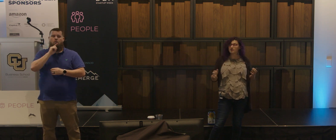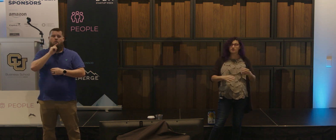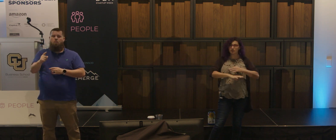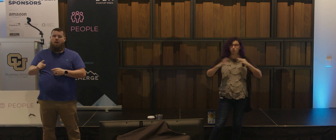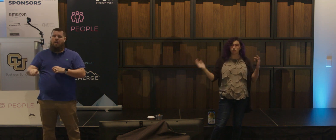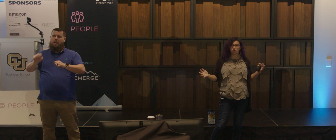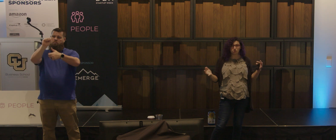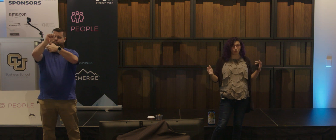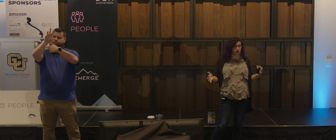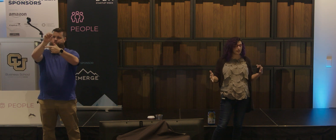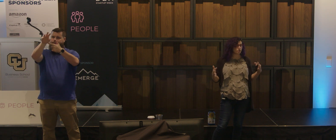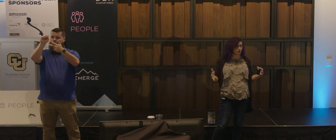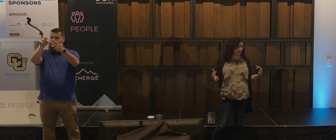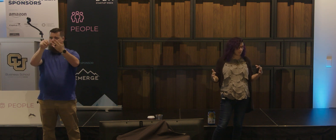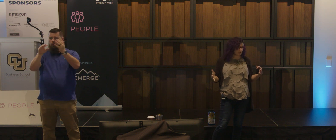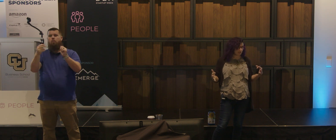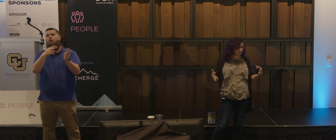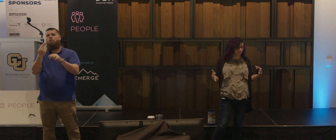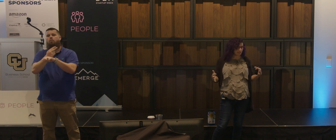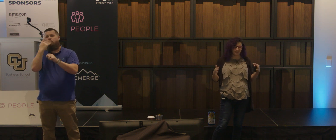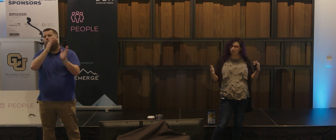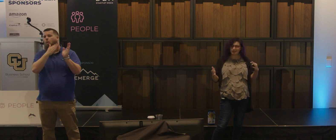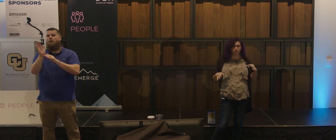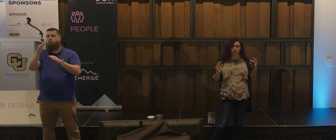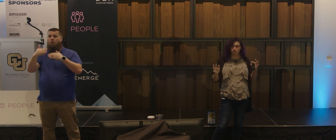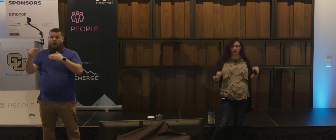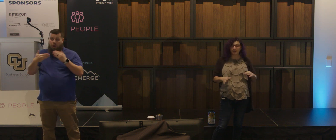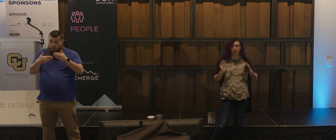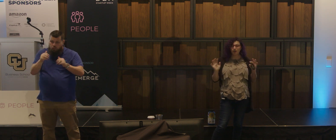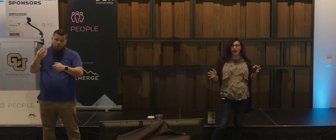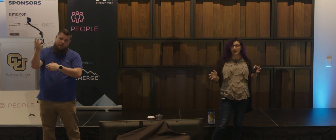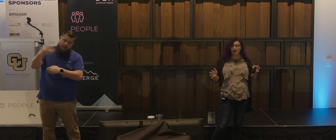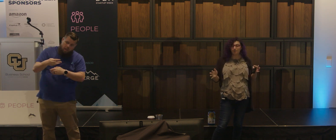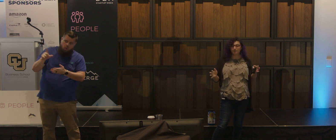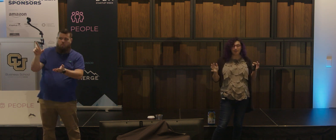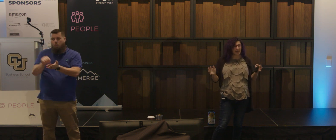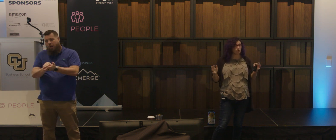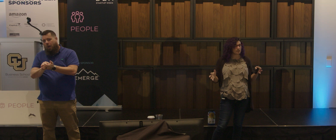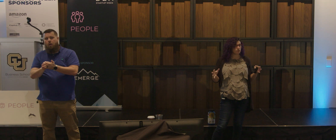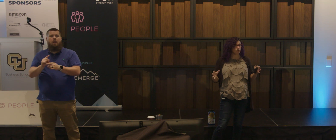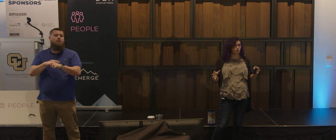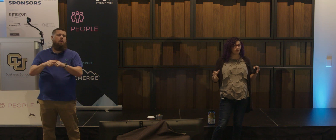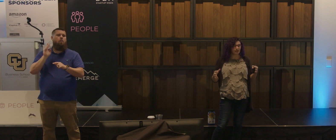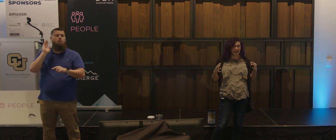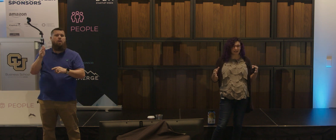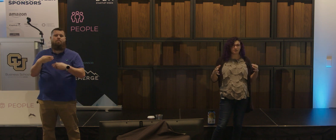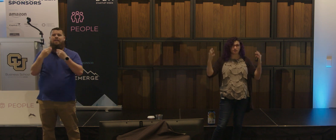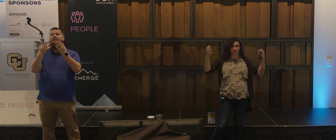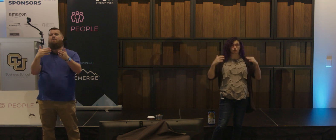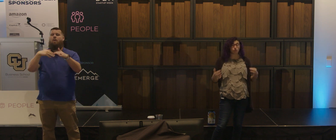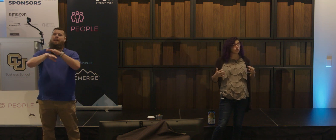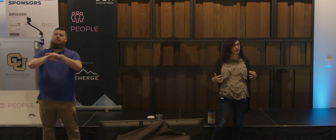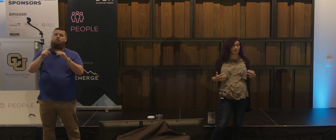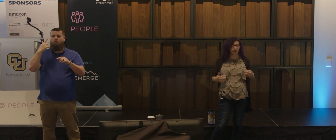of those pieces and you can use to organize your hiring process. And you can download it, you can print it out, and that'll give you access